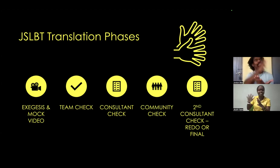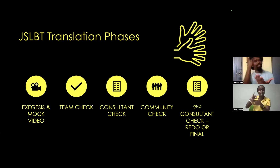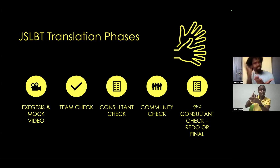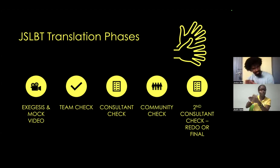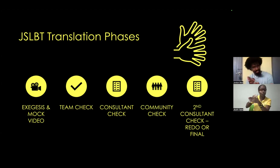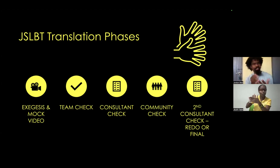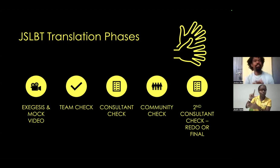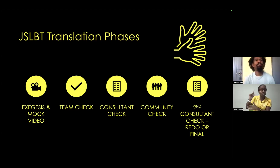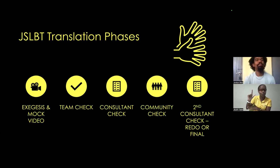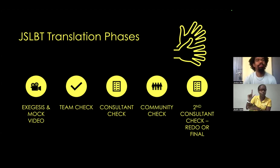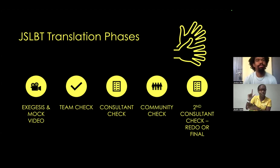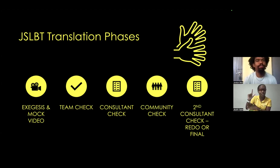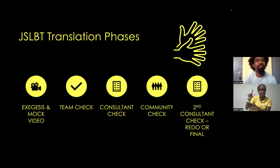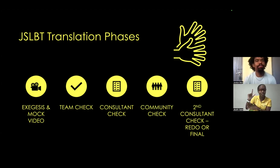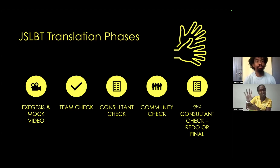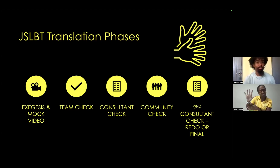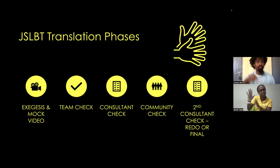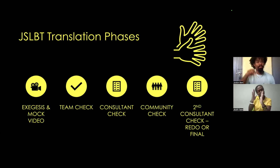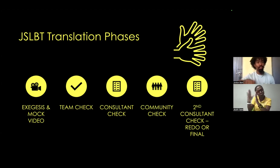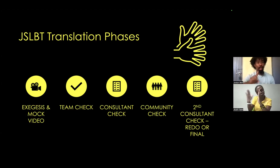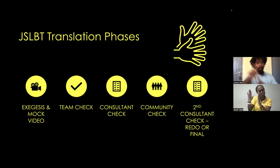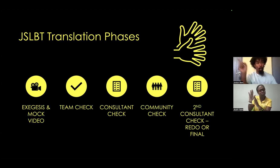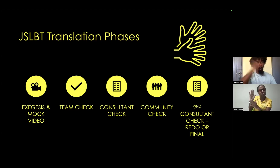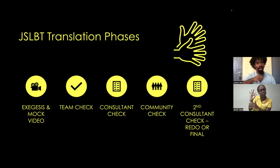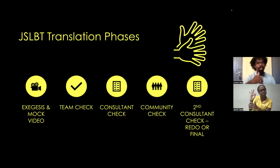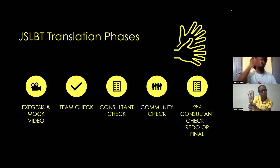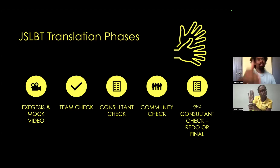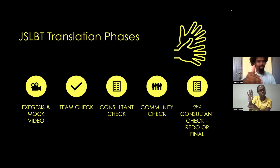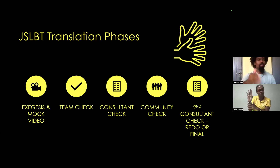process. And then January 20,